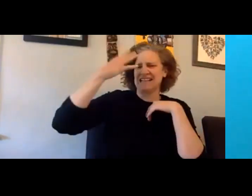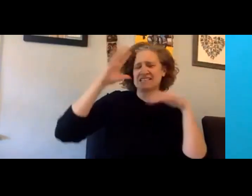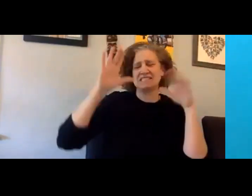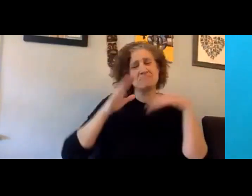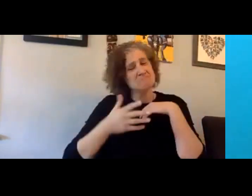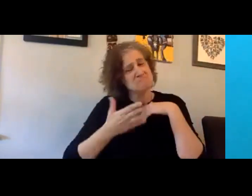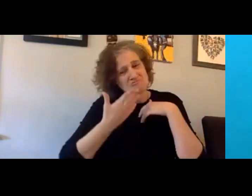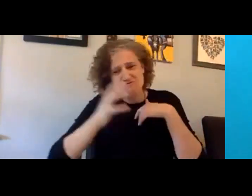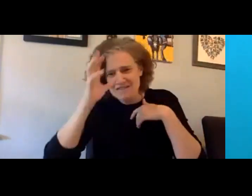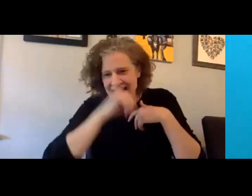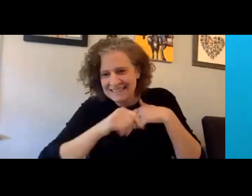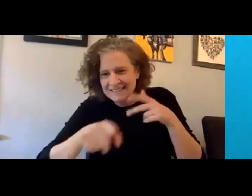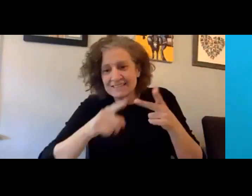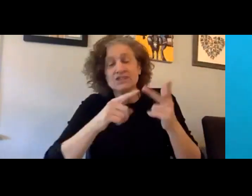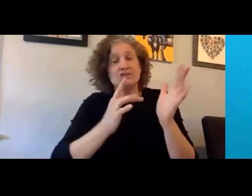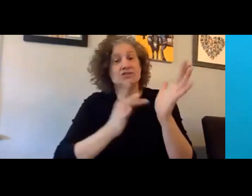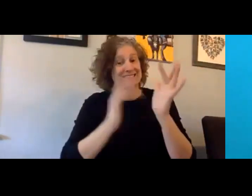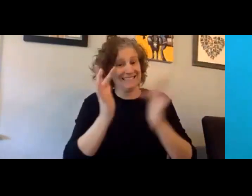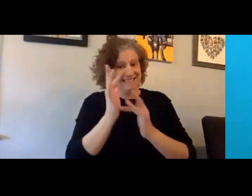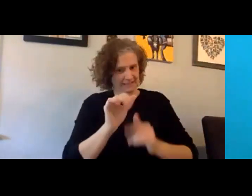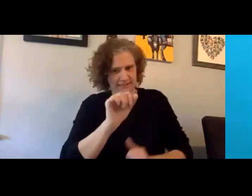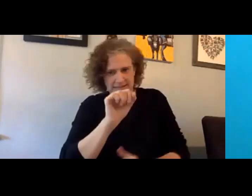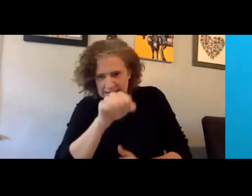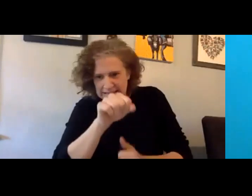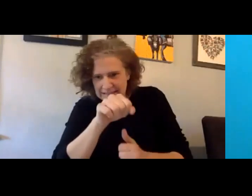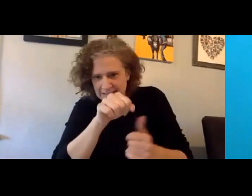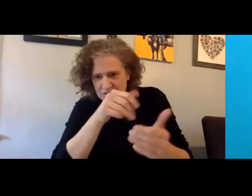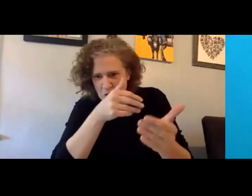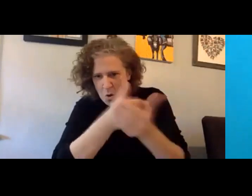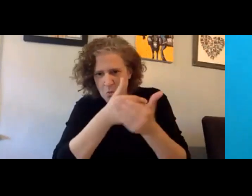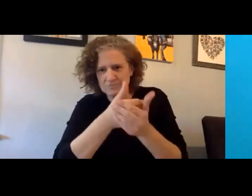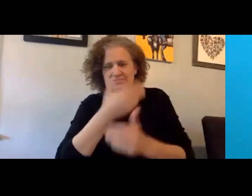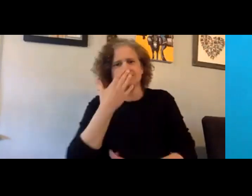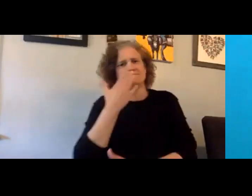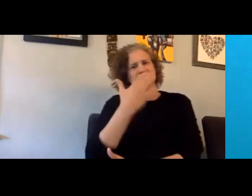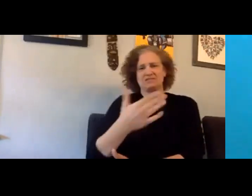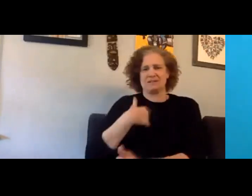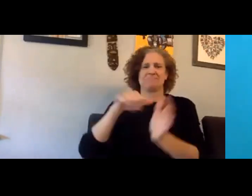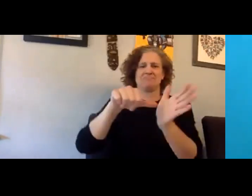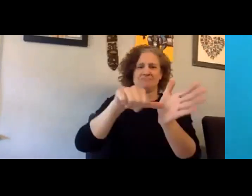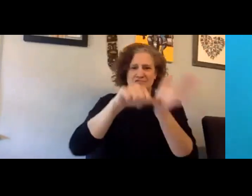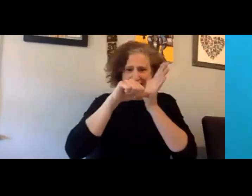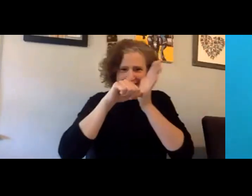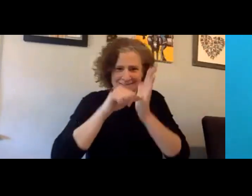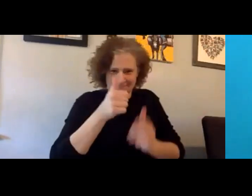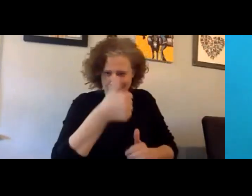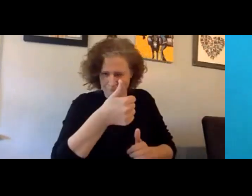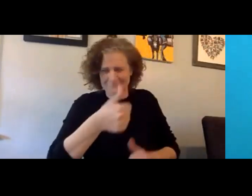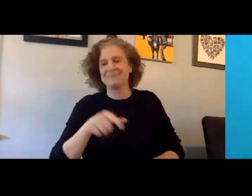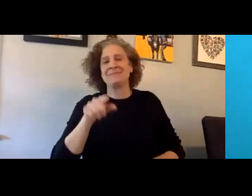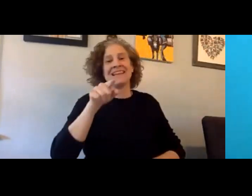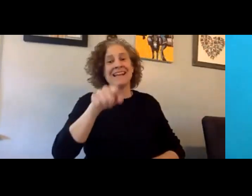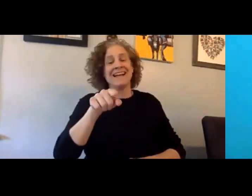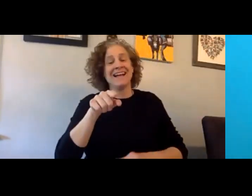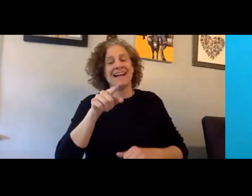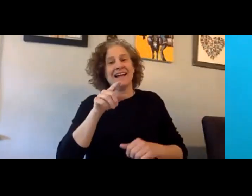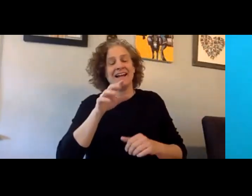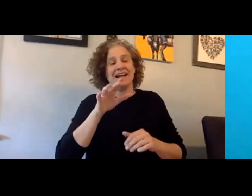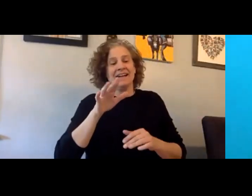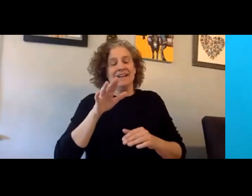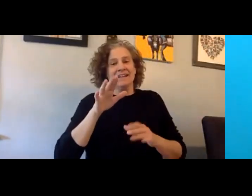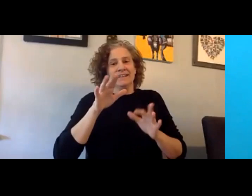for Sunday. I could guess, that's a good guess. And then Jesus. Okay, close. Okay, I'm impressed. Good